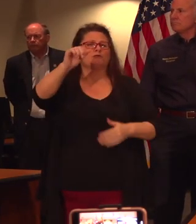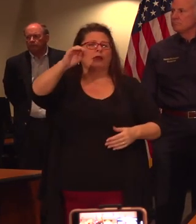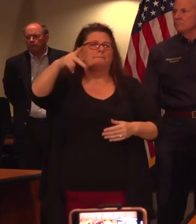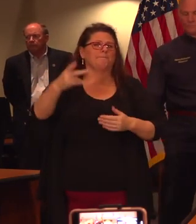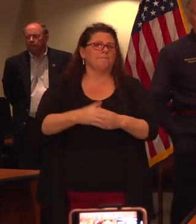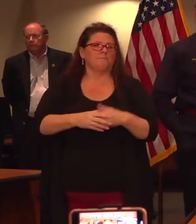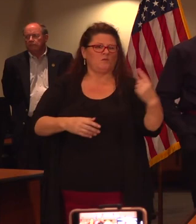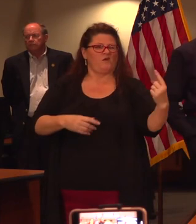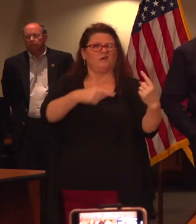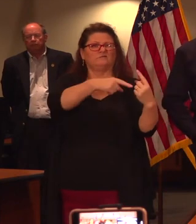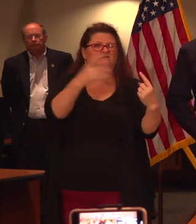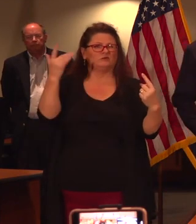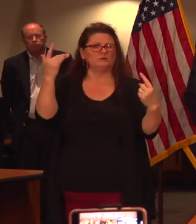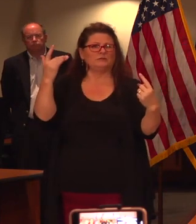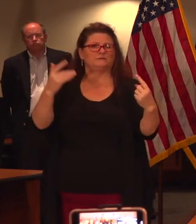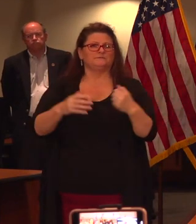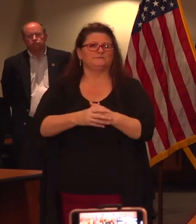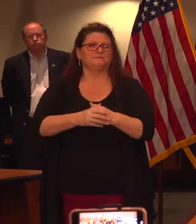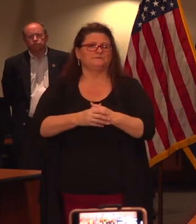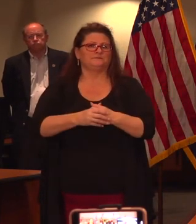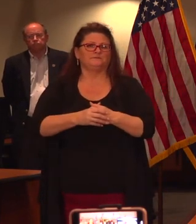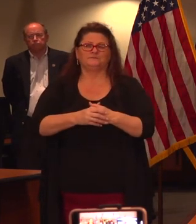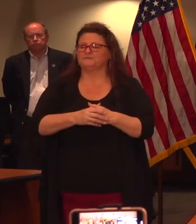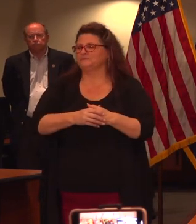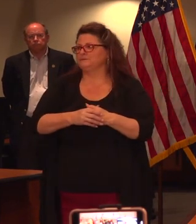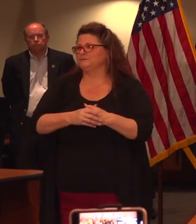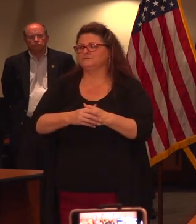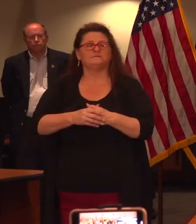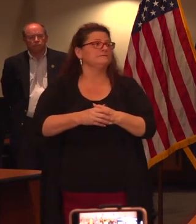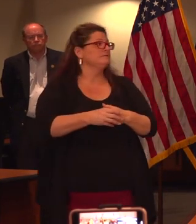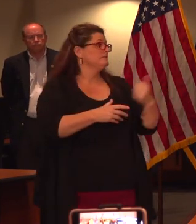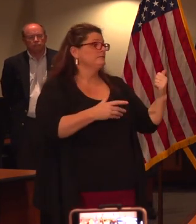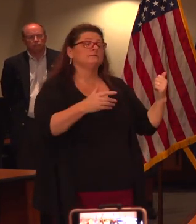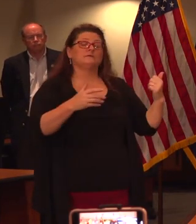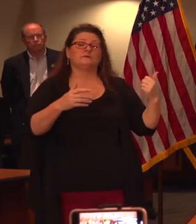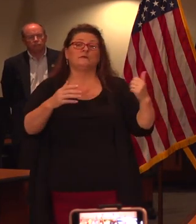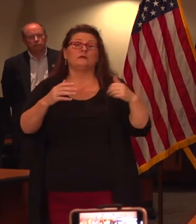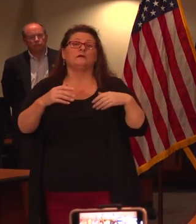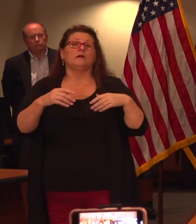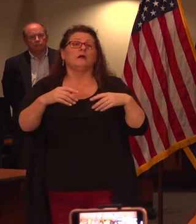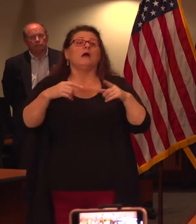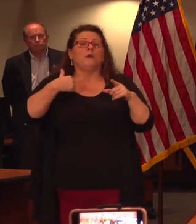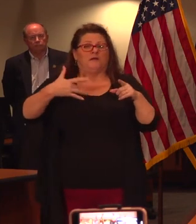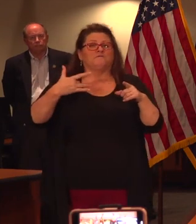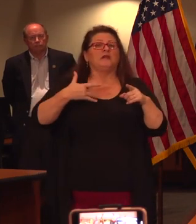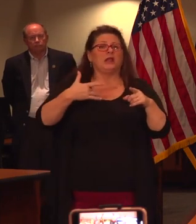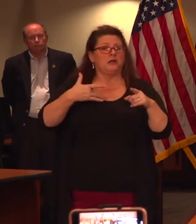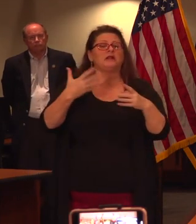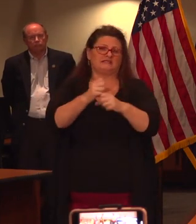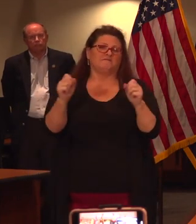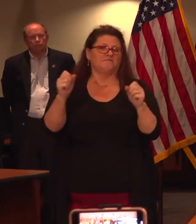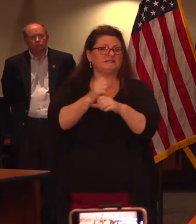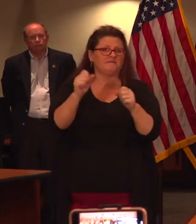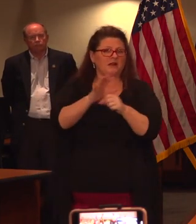kind of reopen this, or in the recreation arena? Well, because that is a step that we can take now. That is